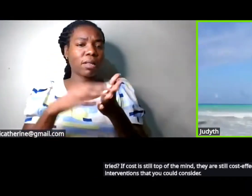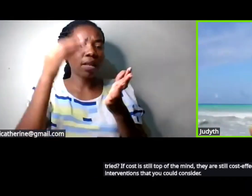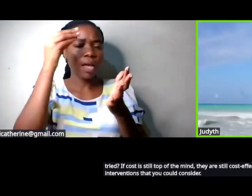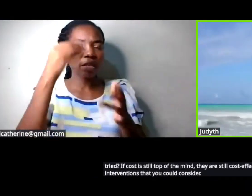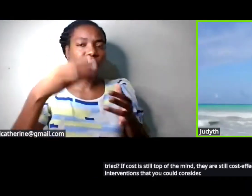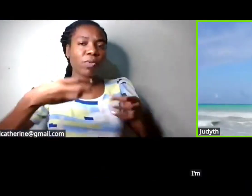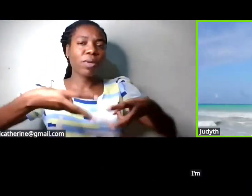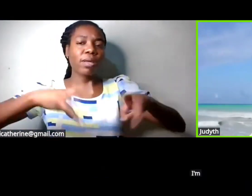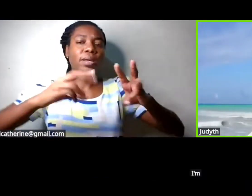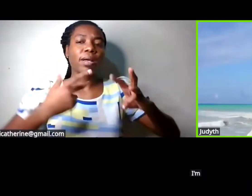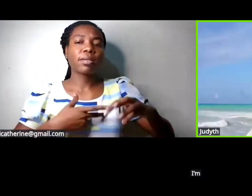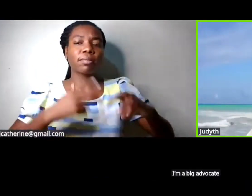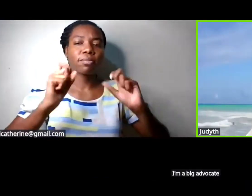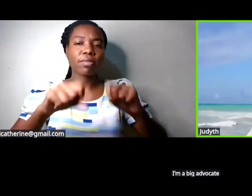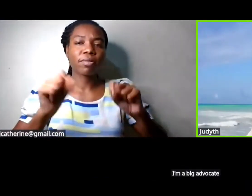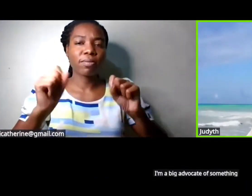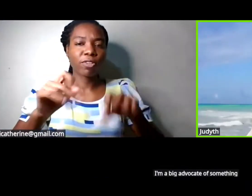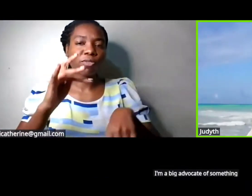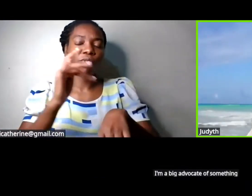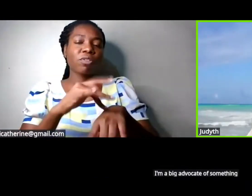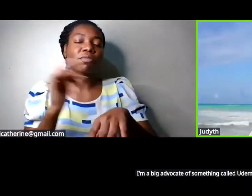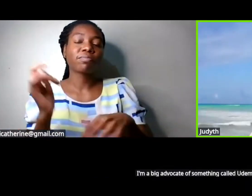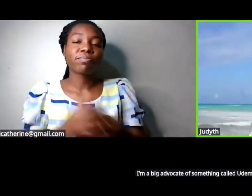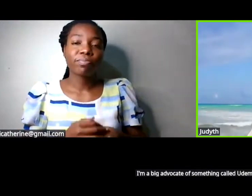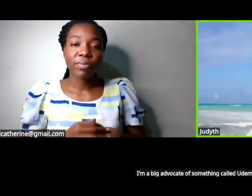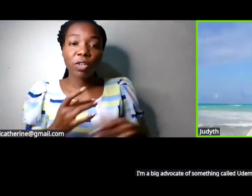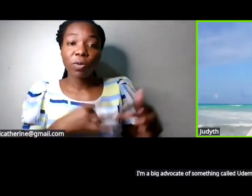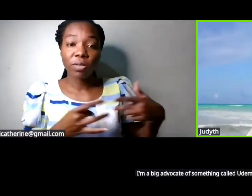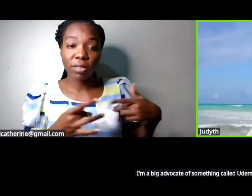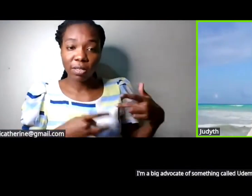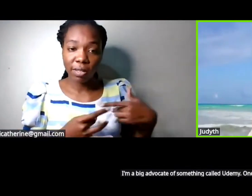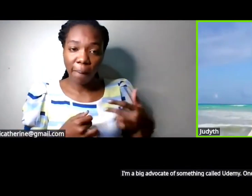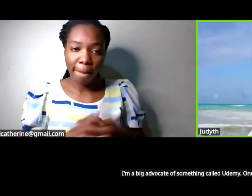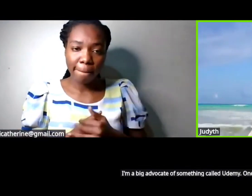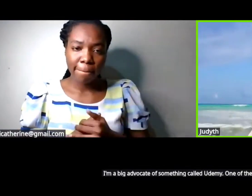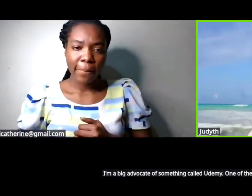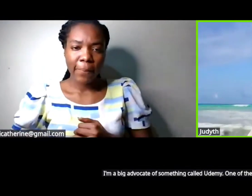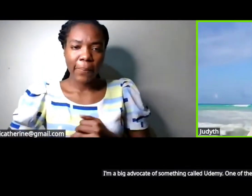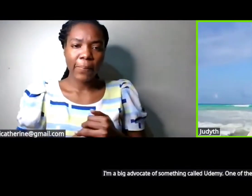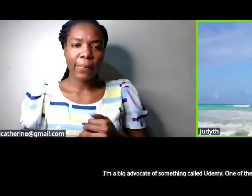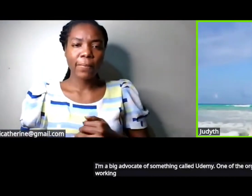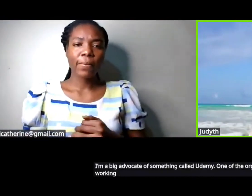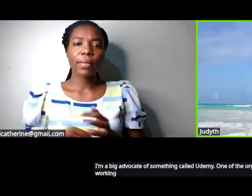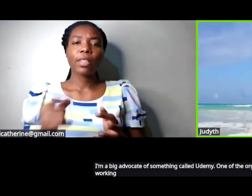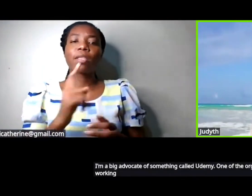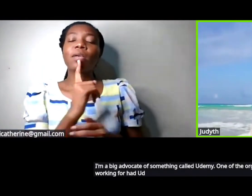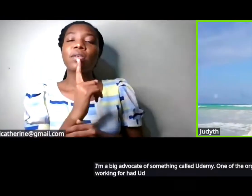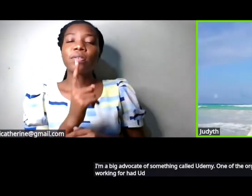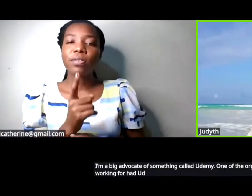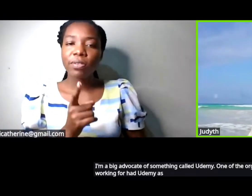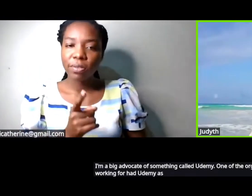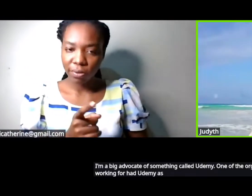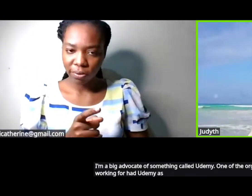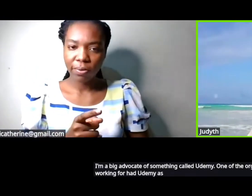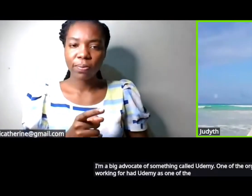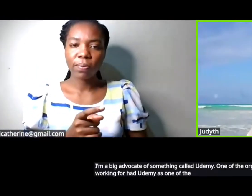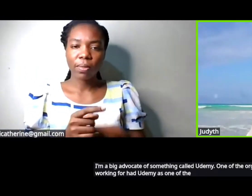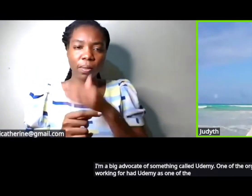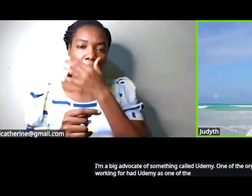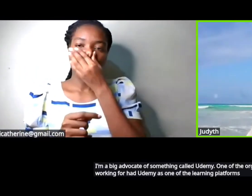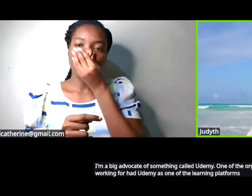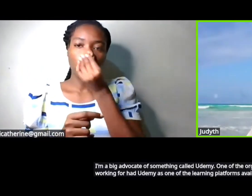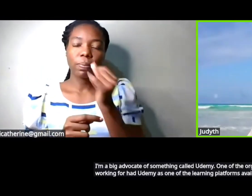a big advocate of something called Udemy. One of the organizations I was working for had Udemy as one of the learning platforms